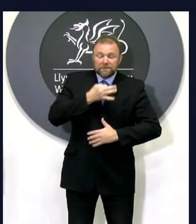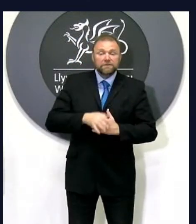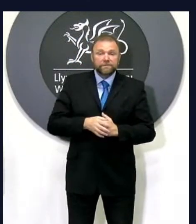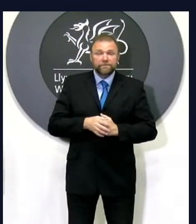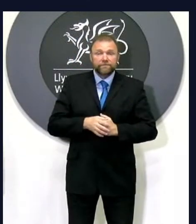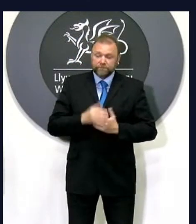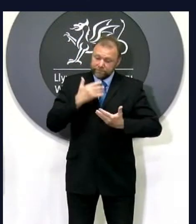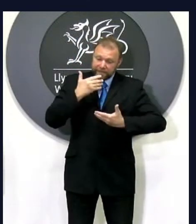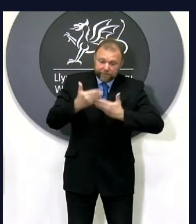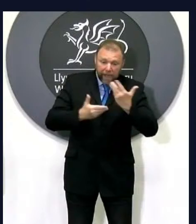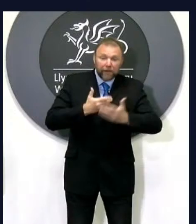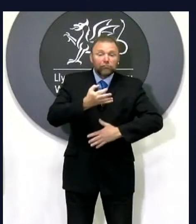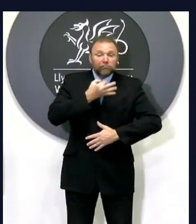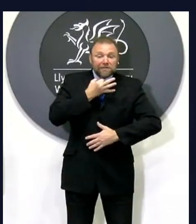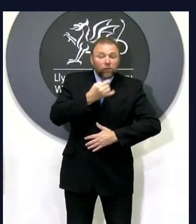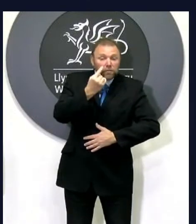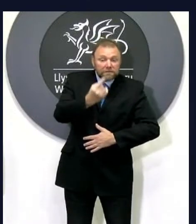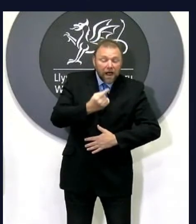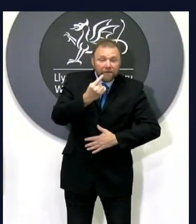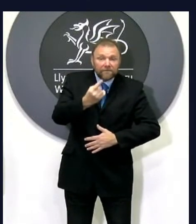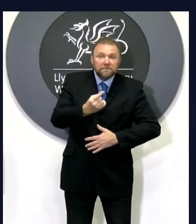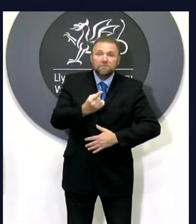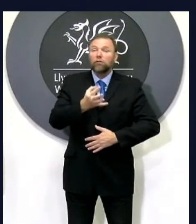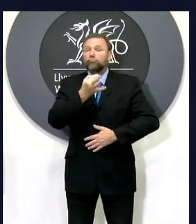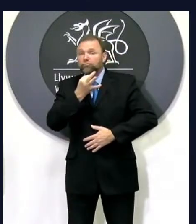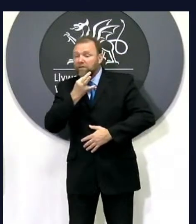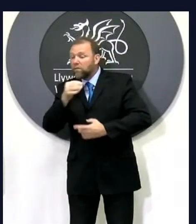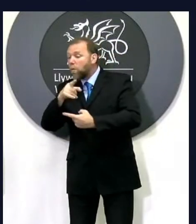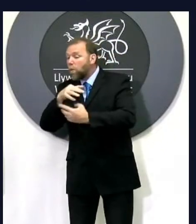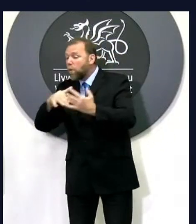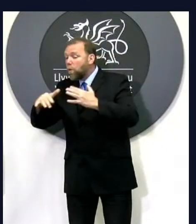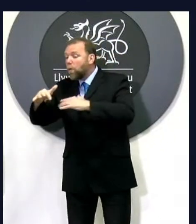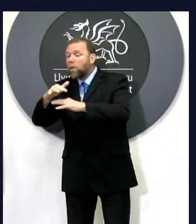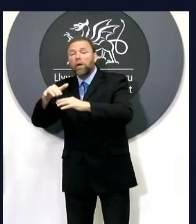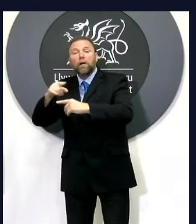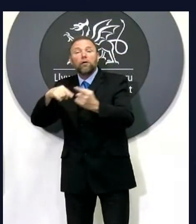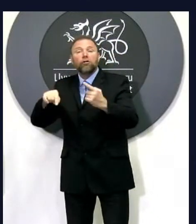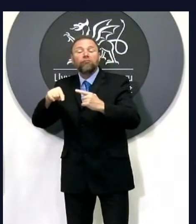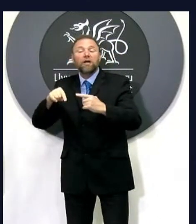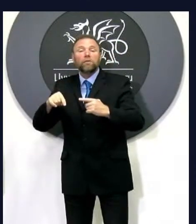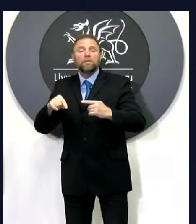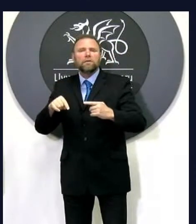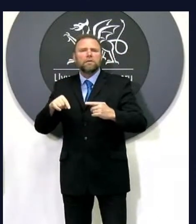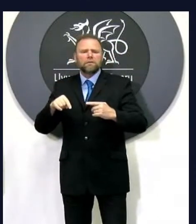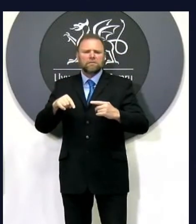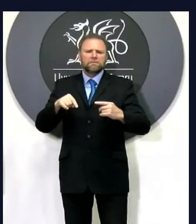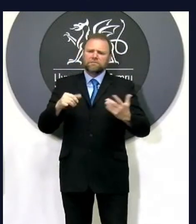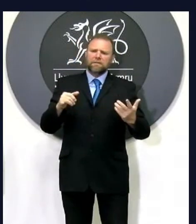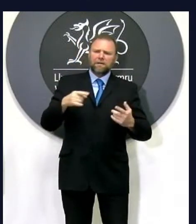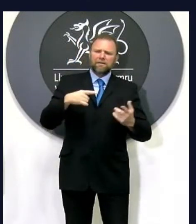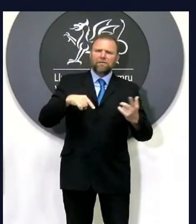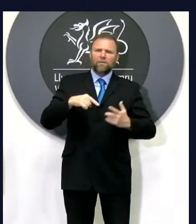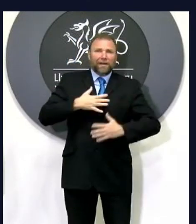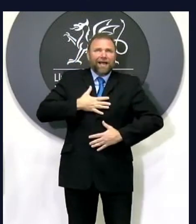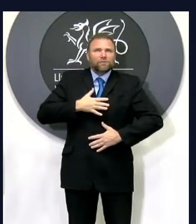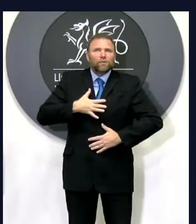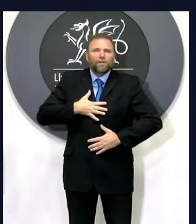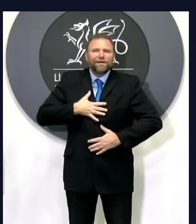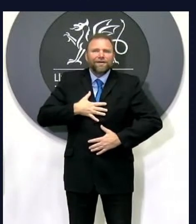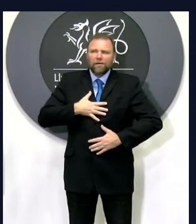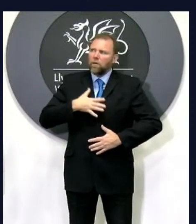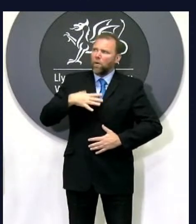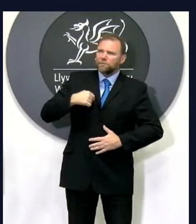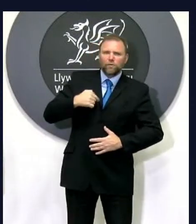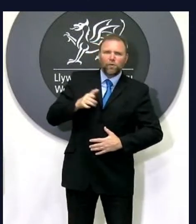will run for other people, even when these are things that everybody would like to do and where the temptation will be